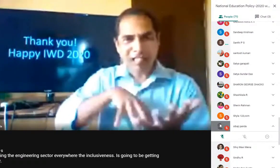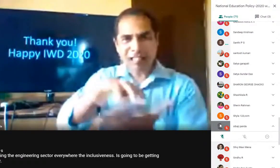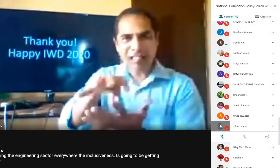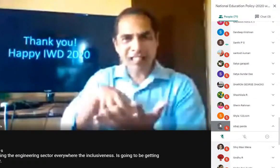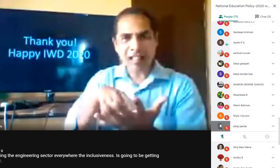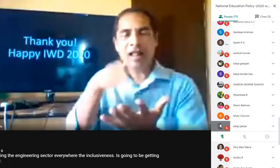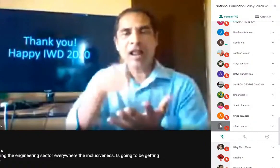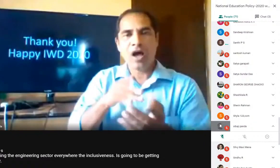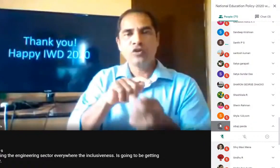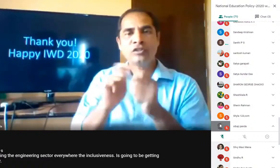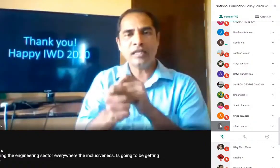So how?